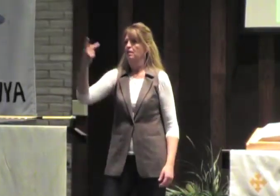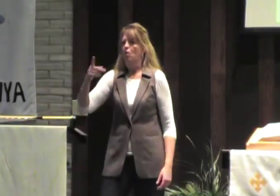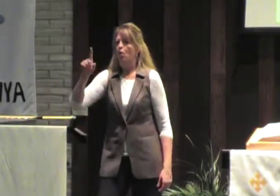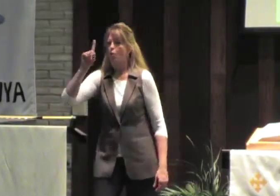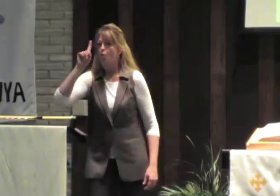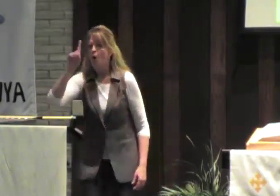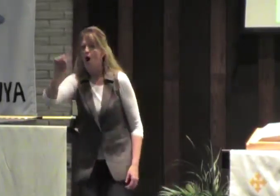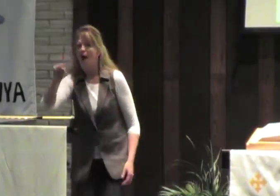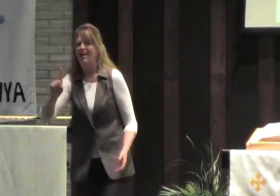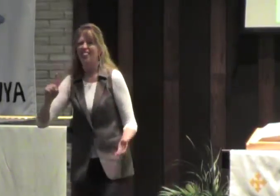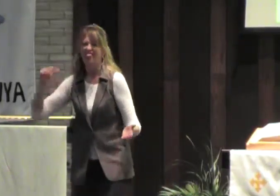I know you think it's easy.